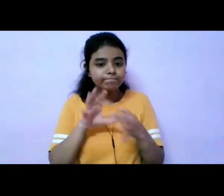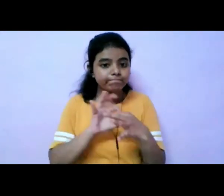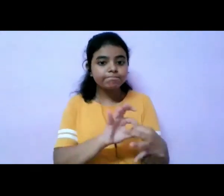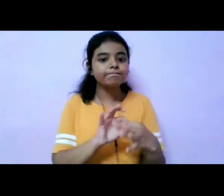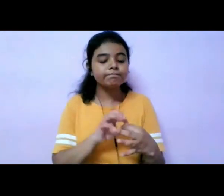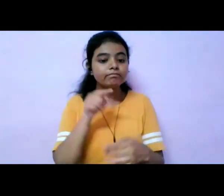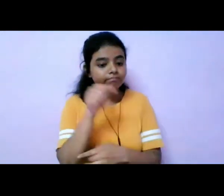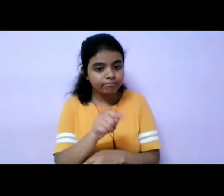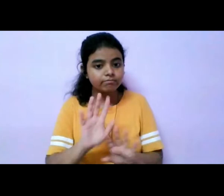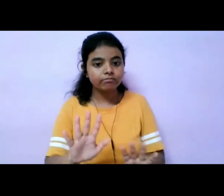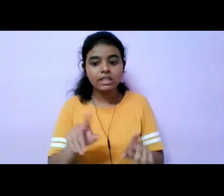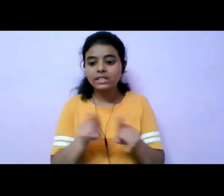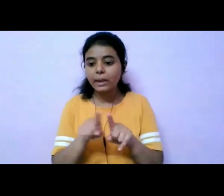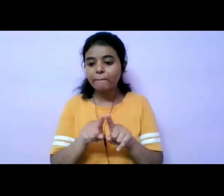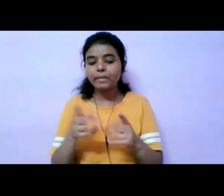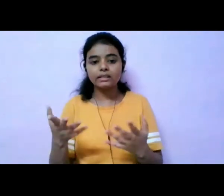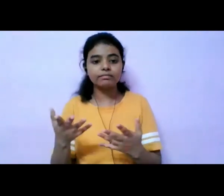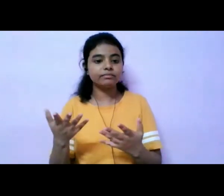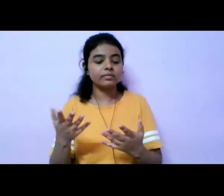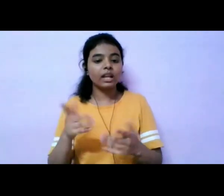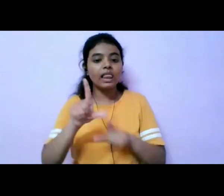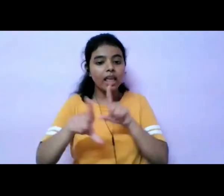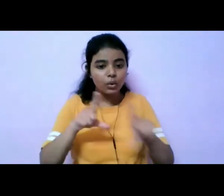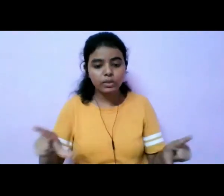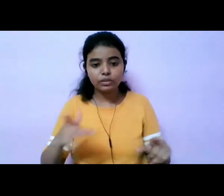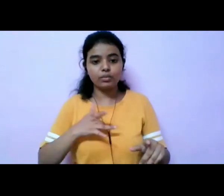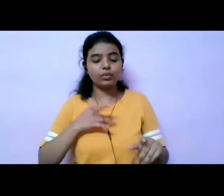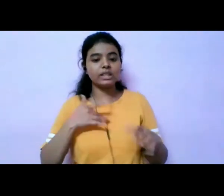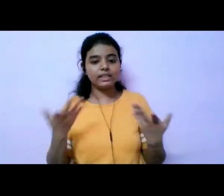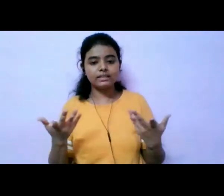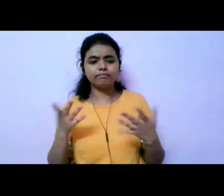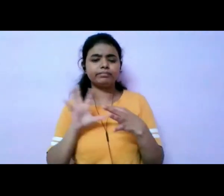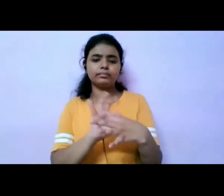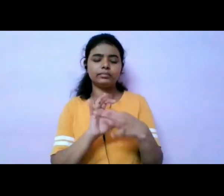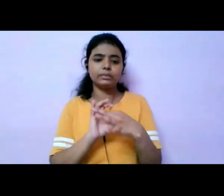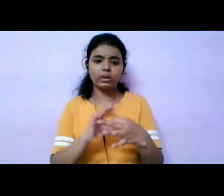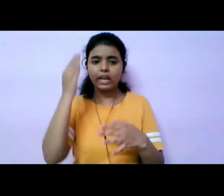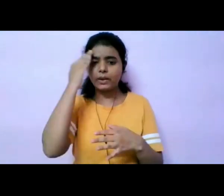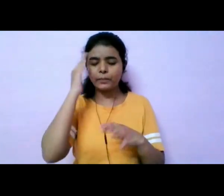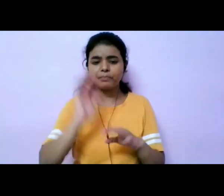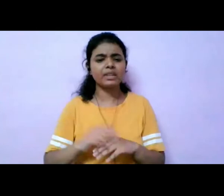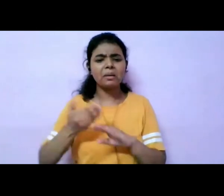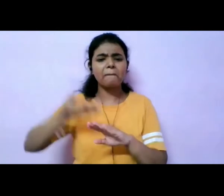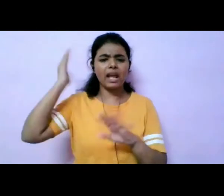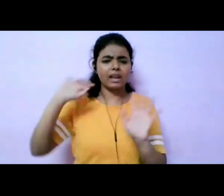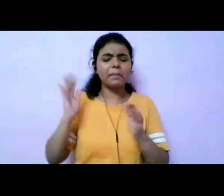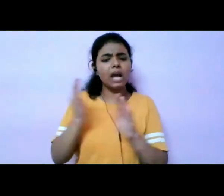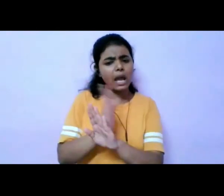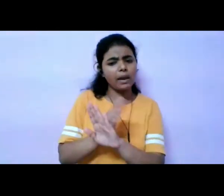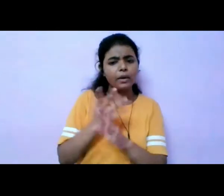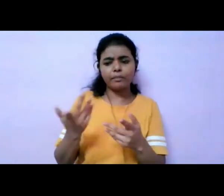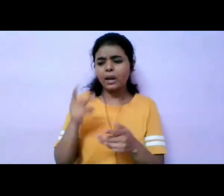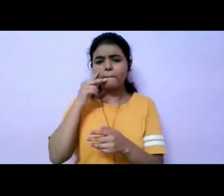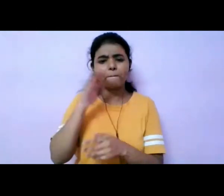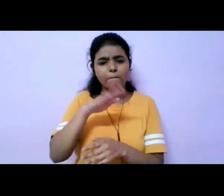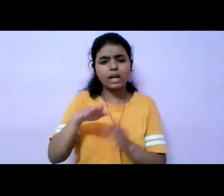space, a language, a field of somatic knowing. Not long ago, I spoke with